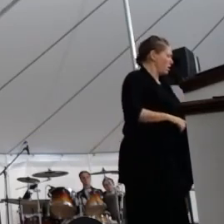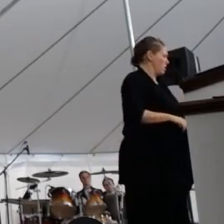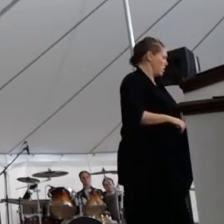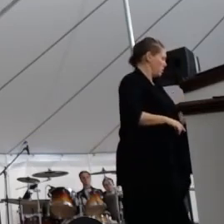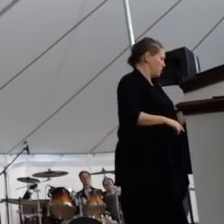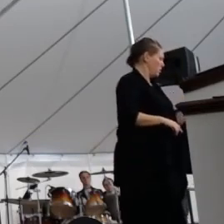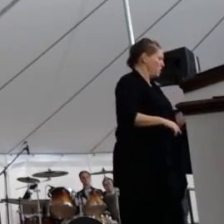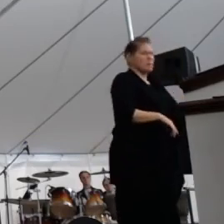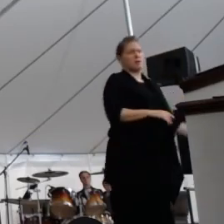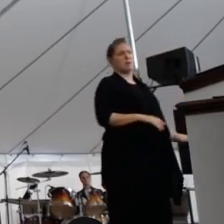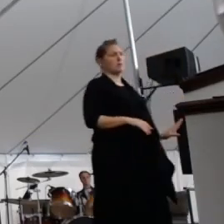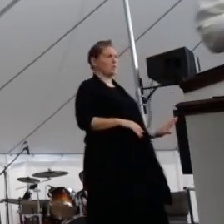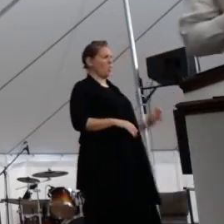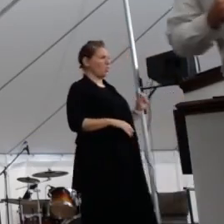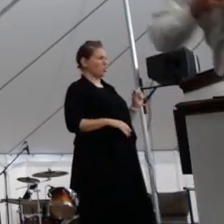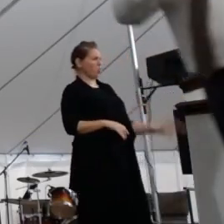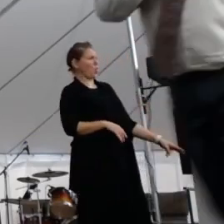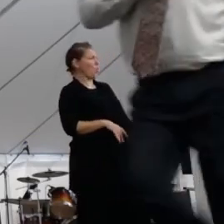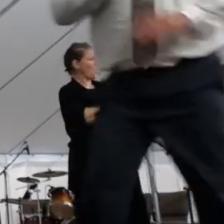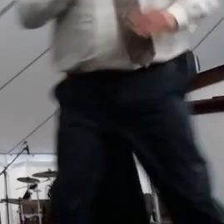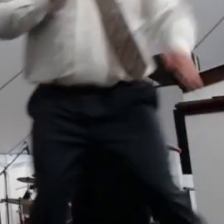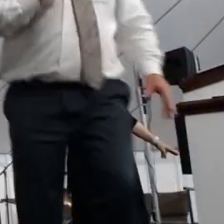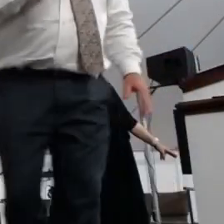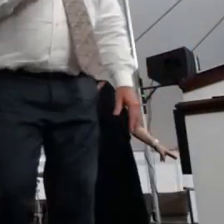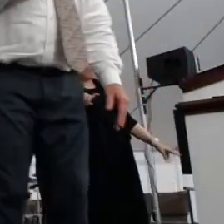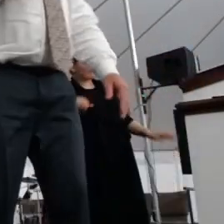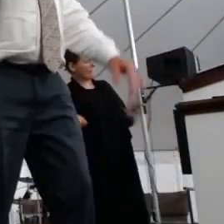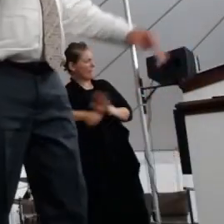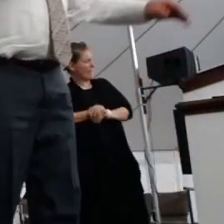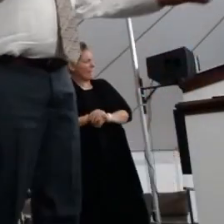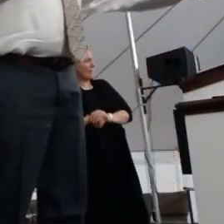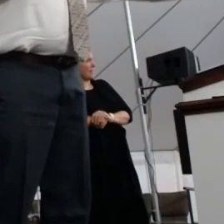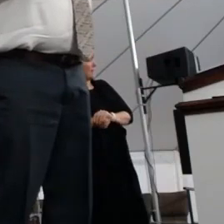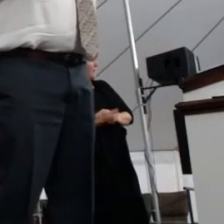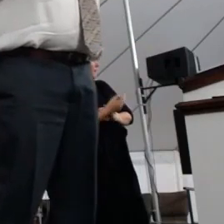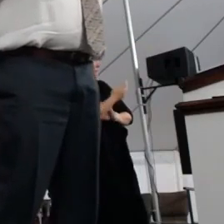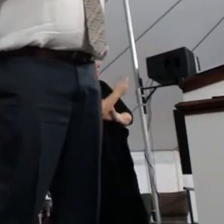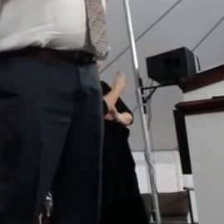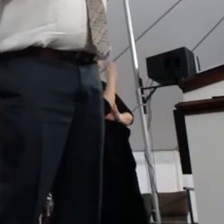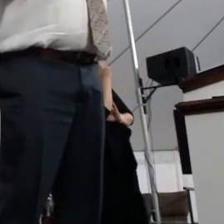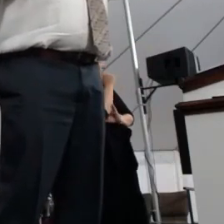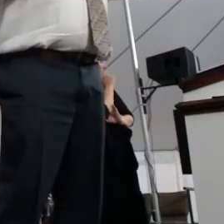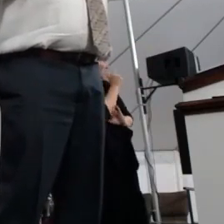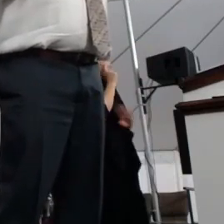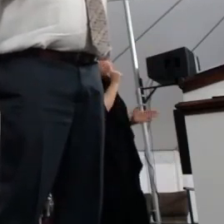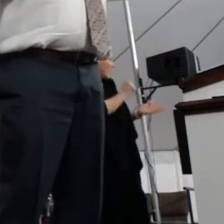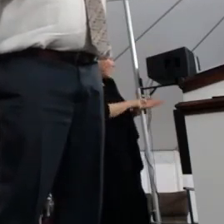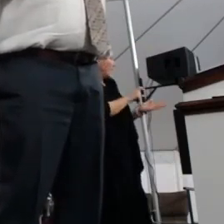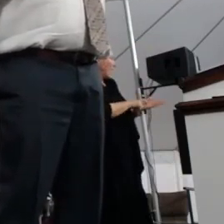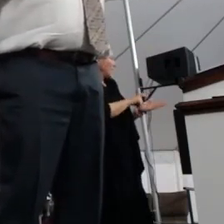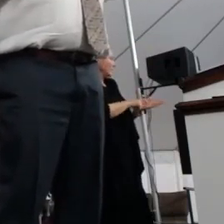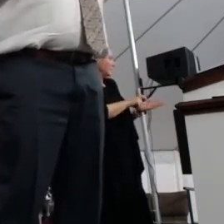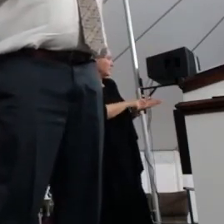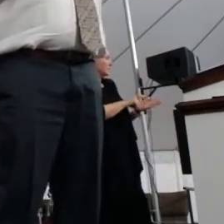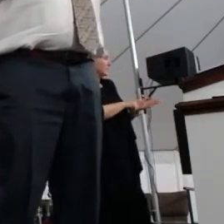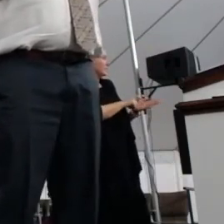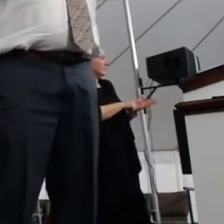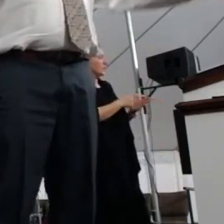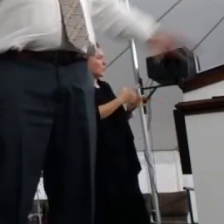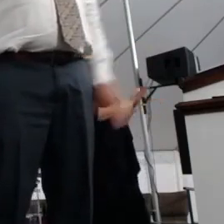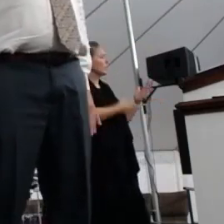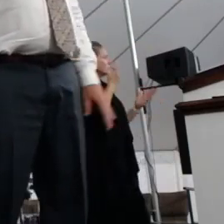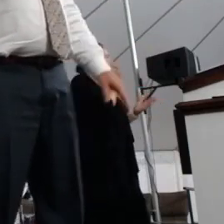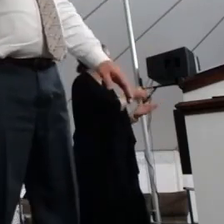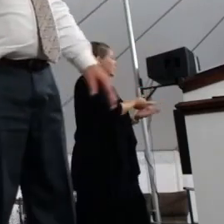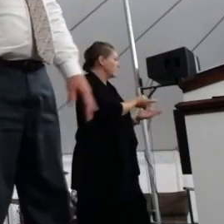she threw it down, and she ran and hid behind the tree because she didn't recognize what she was